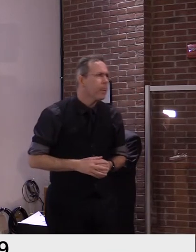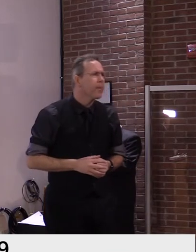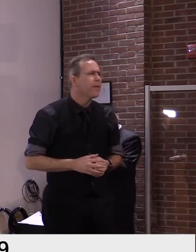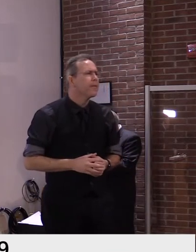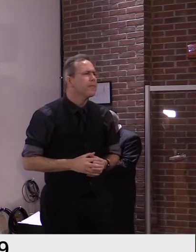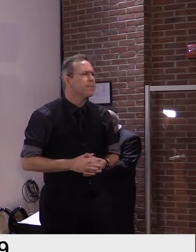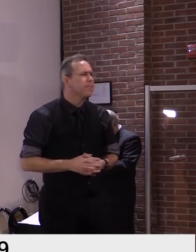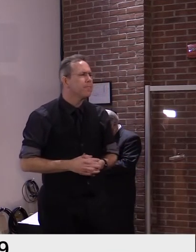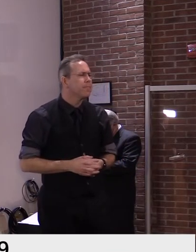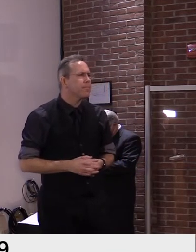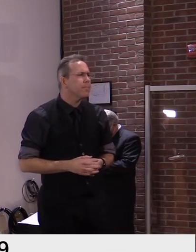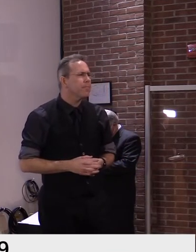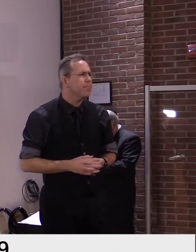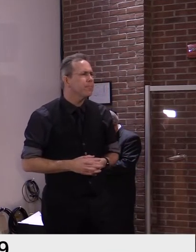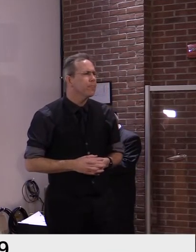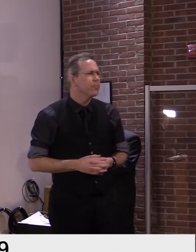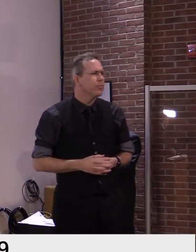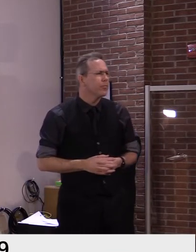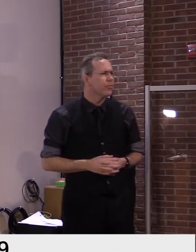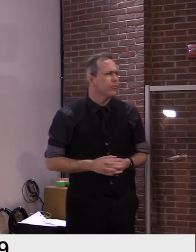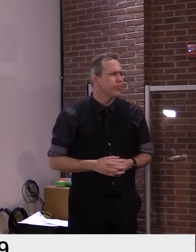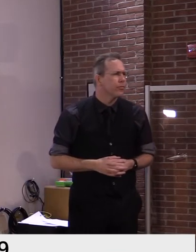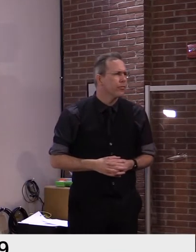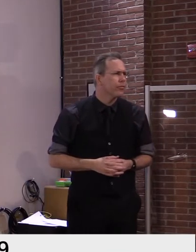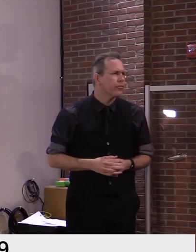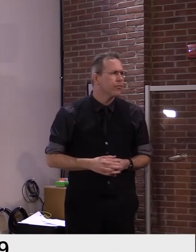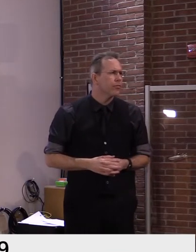a different question.